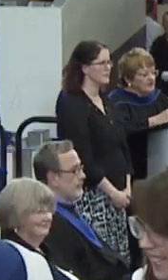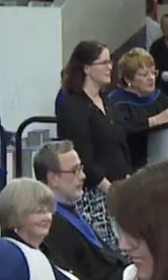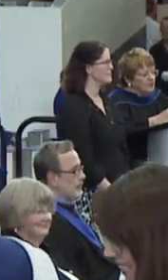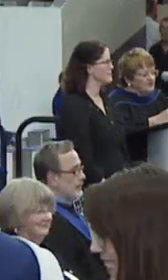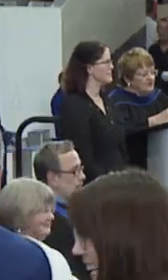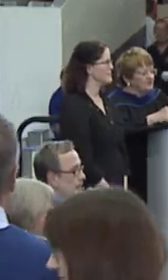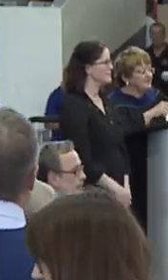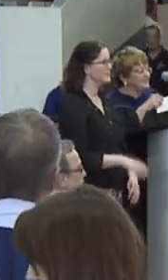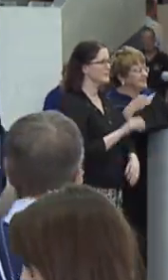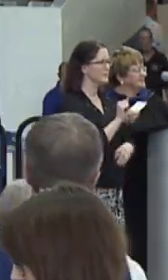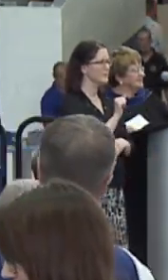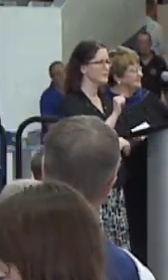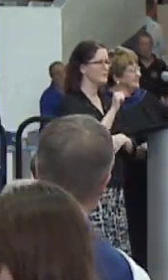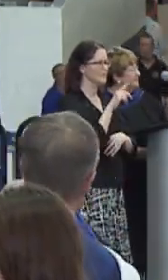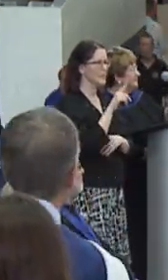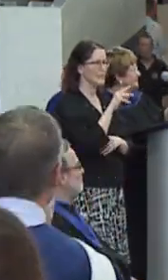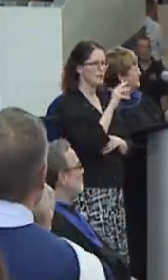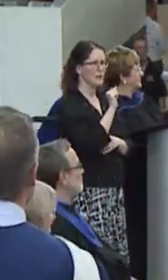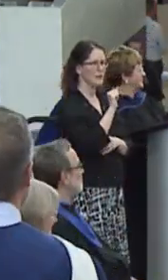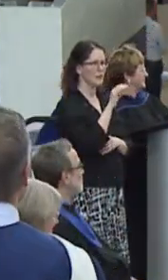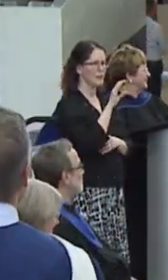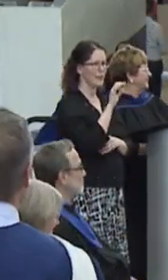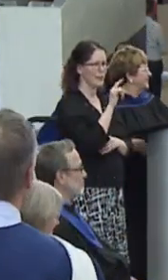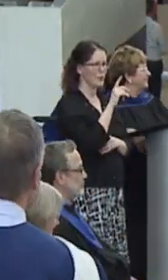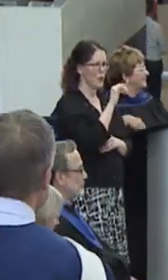Arena Kanawani.